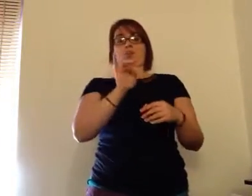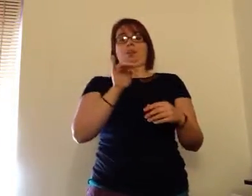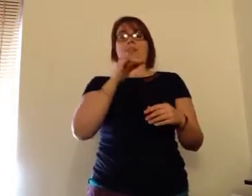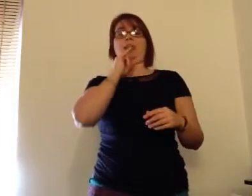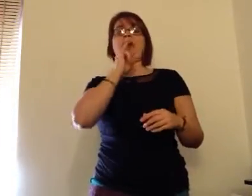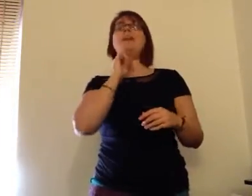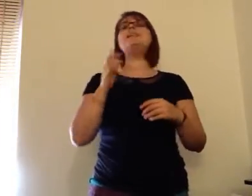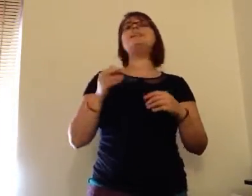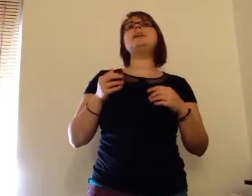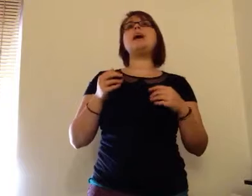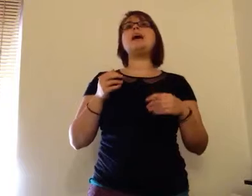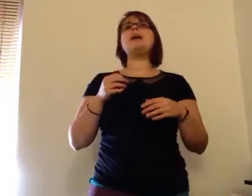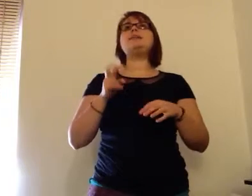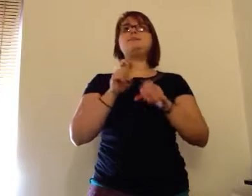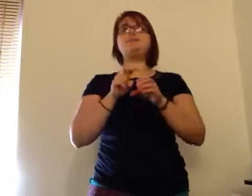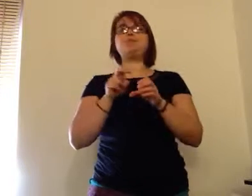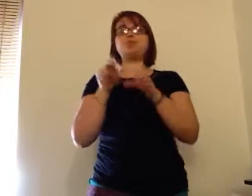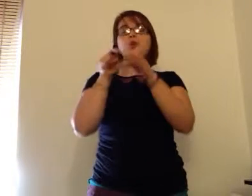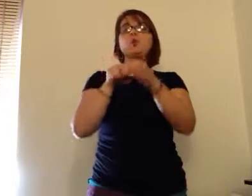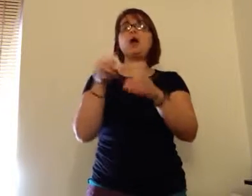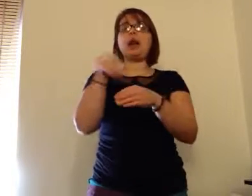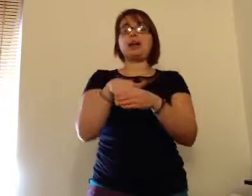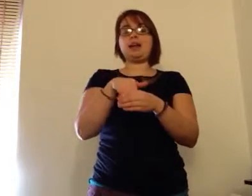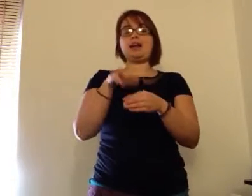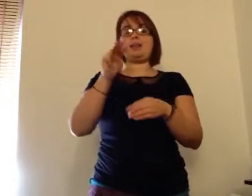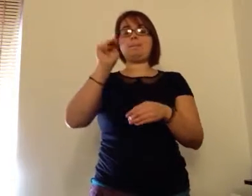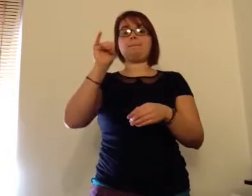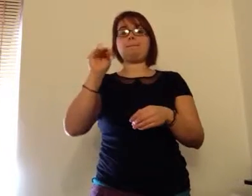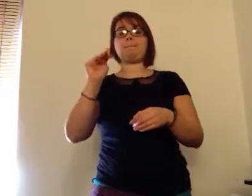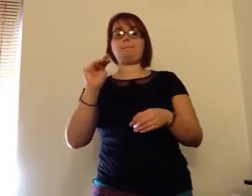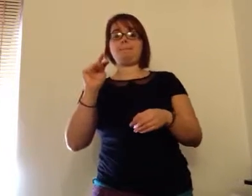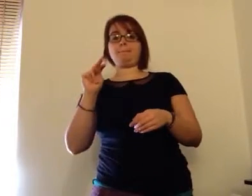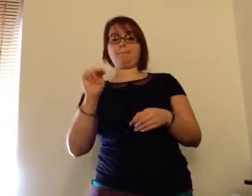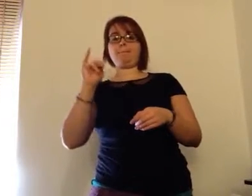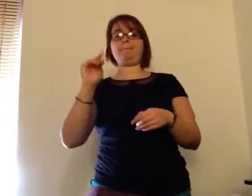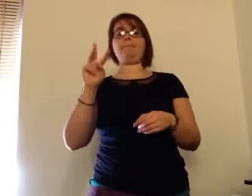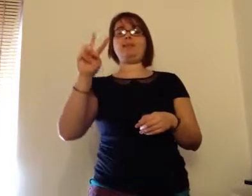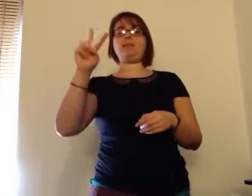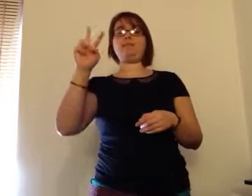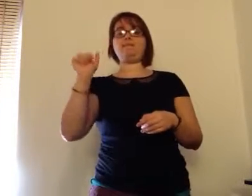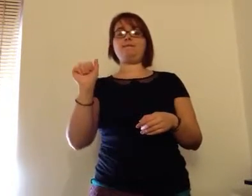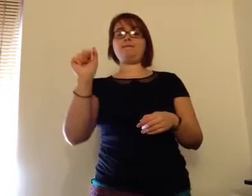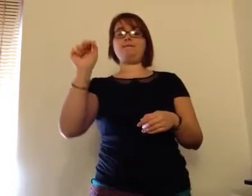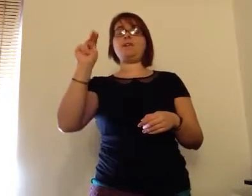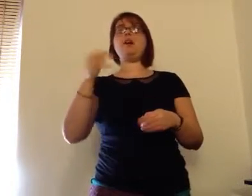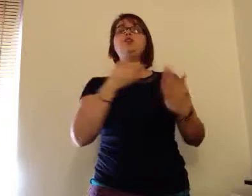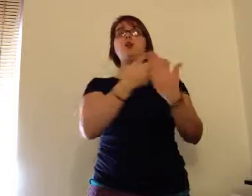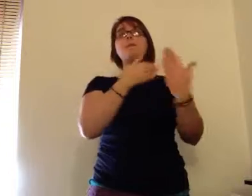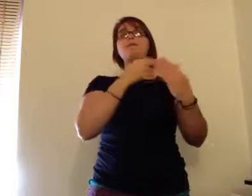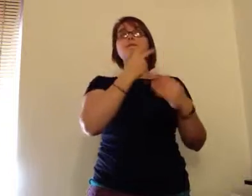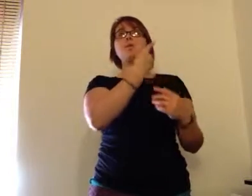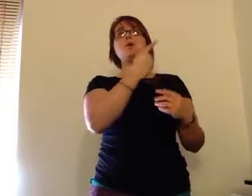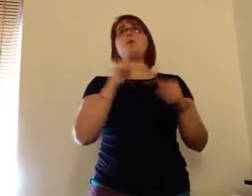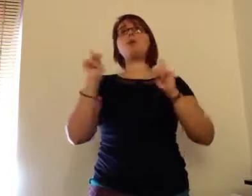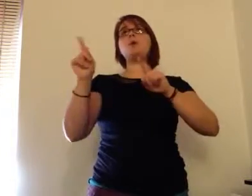minivans. And before we went, my parents met with their friends, and they were talking about the